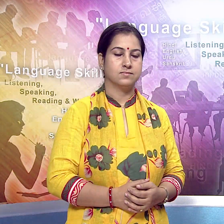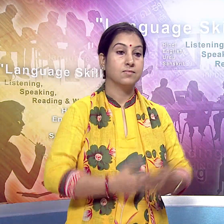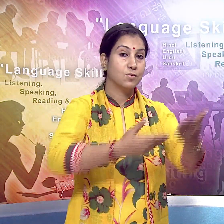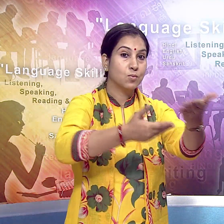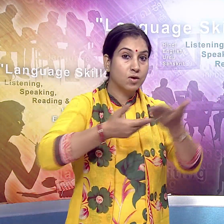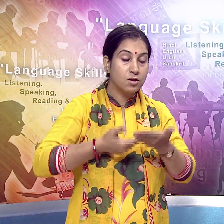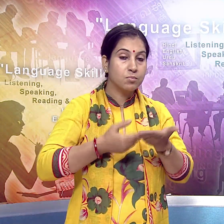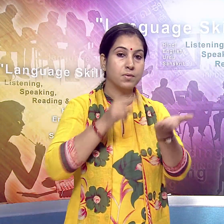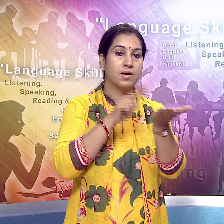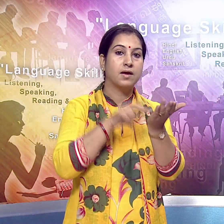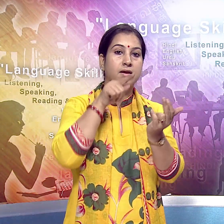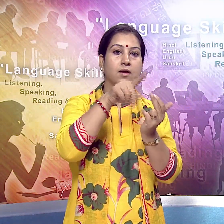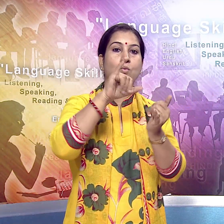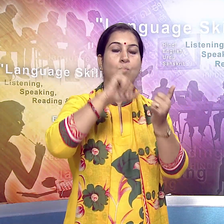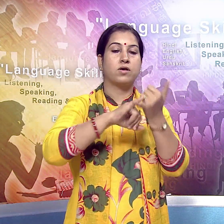Welcome to the NIOS studio.